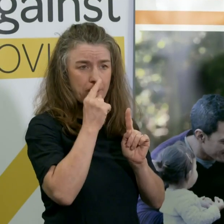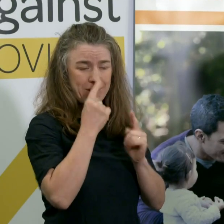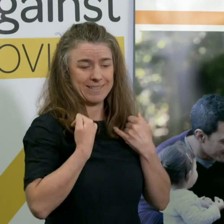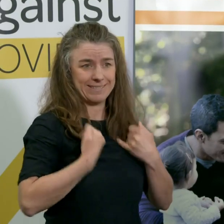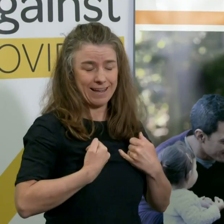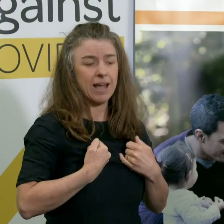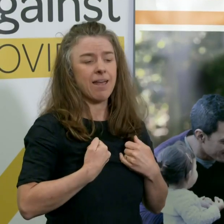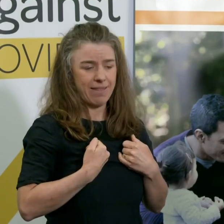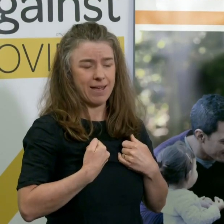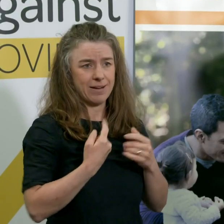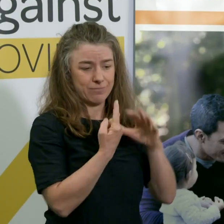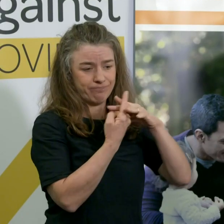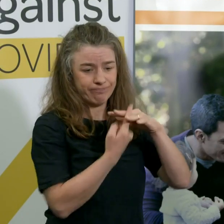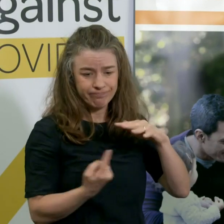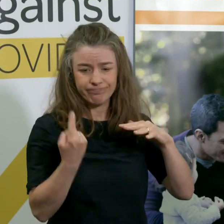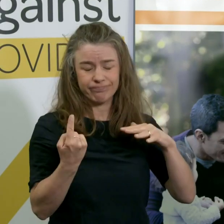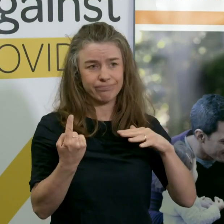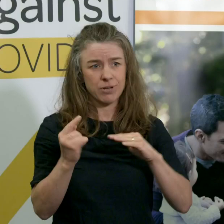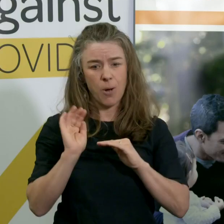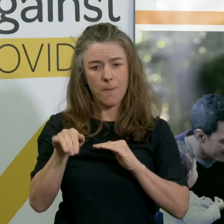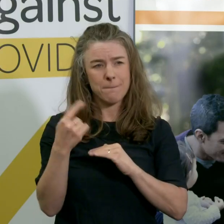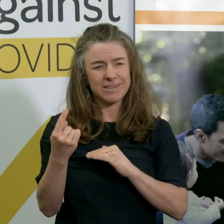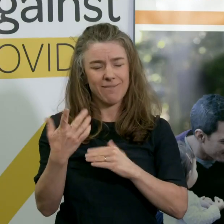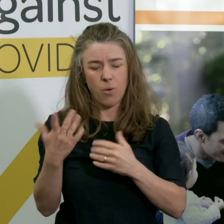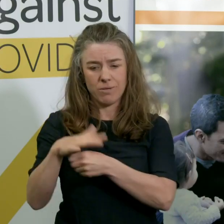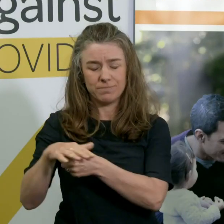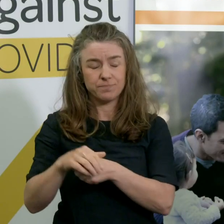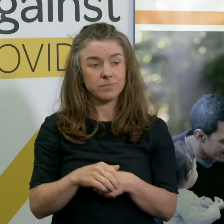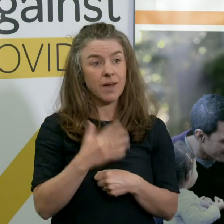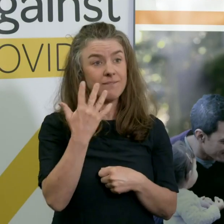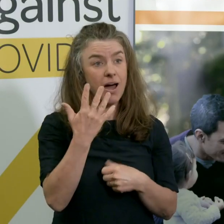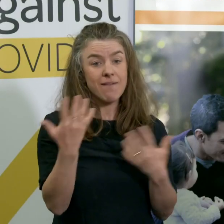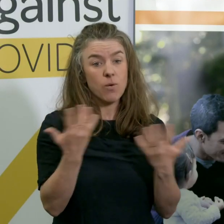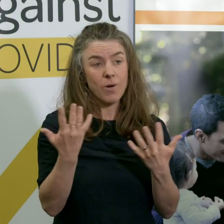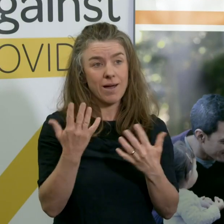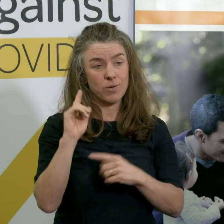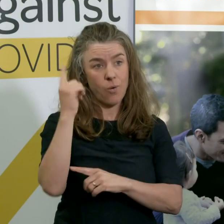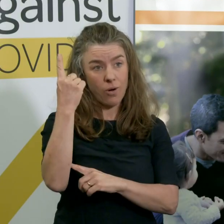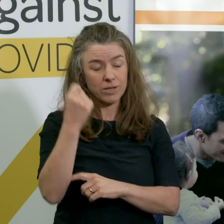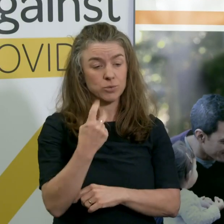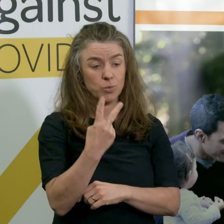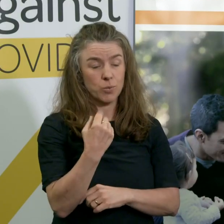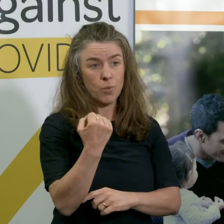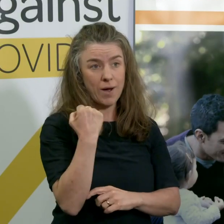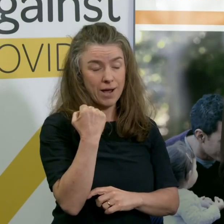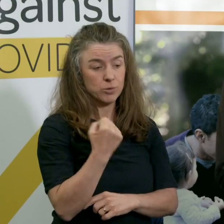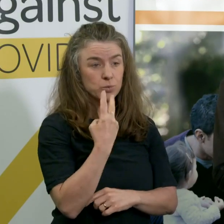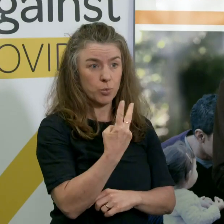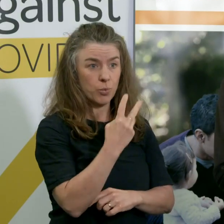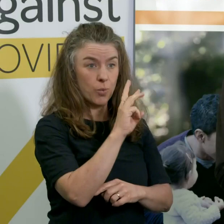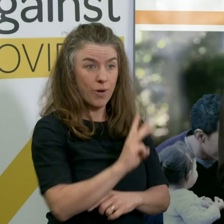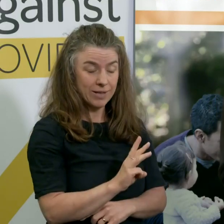Of these 11 new cases, 5 are in Auckland, 2 in the Waikato region, 2 in the Wellington